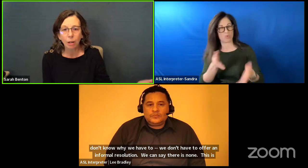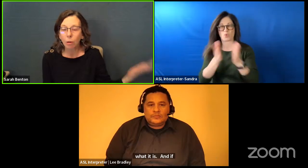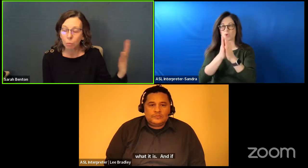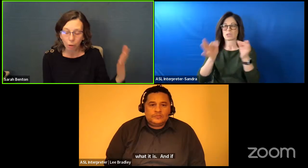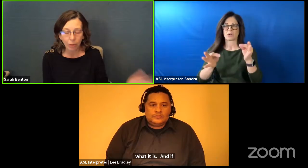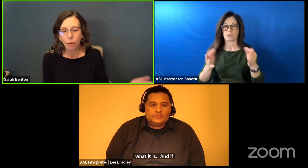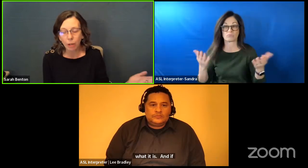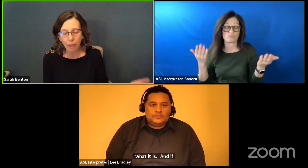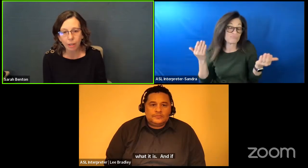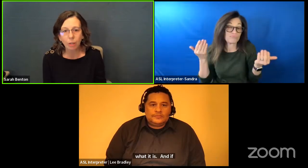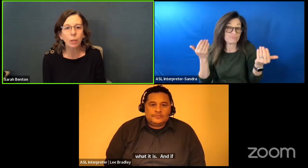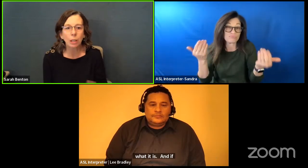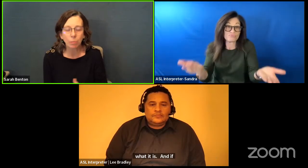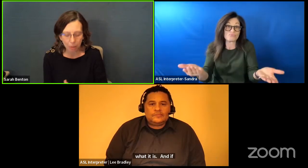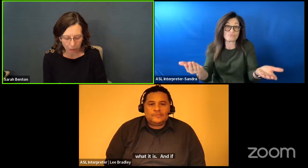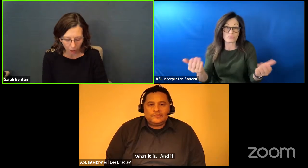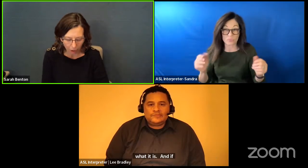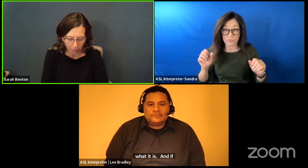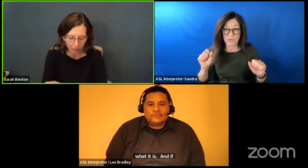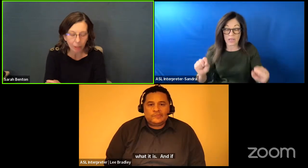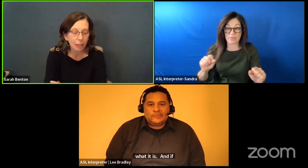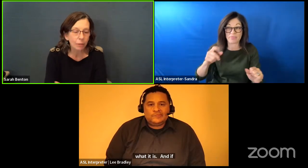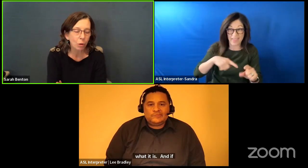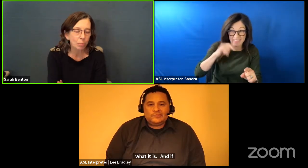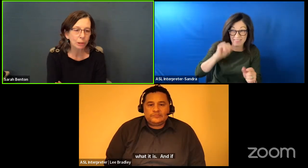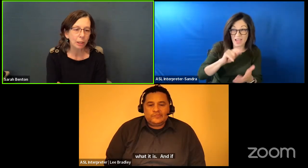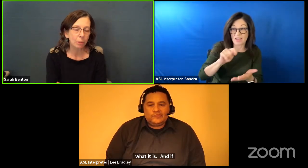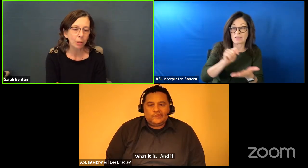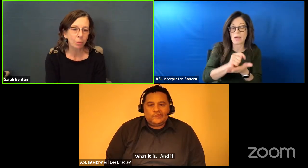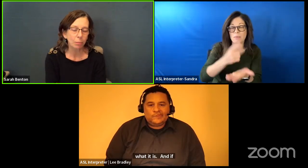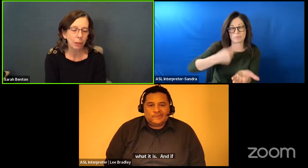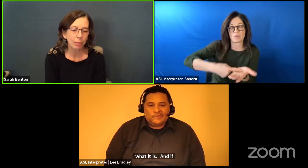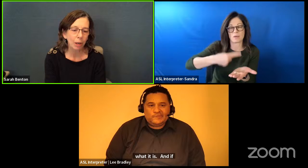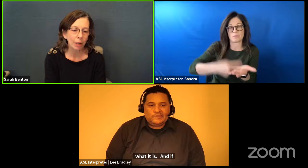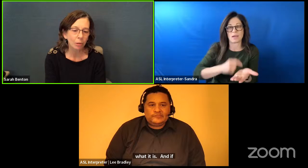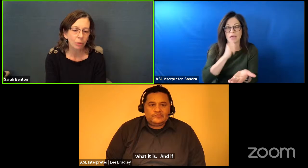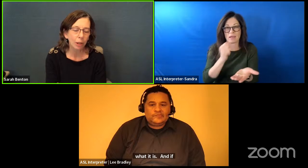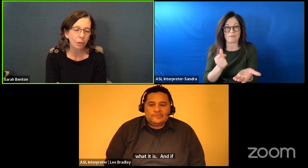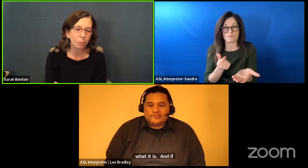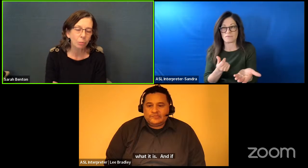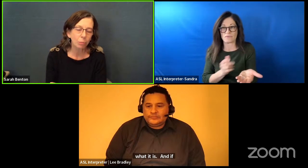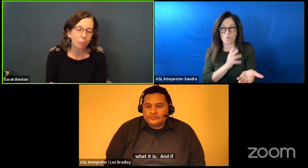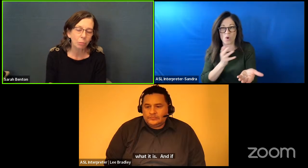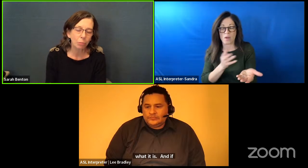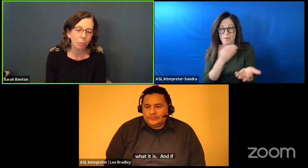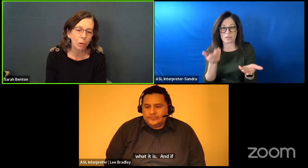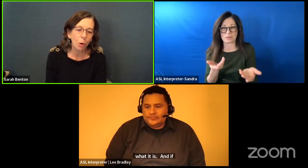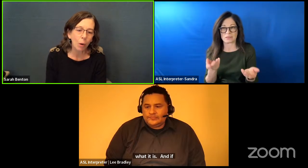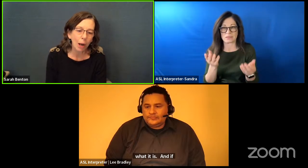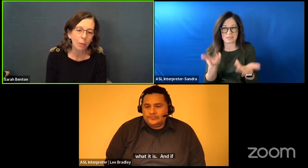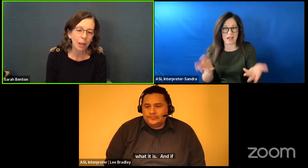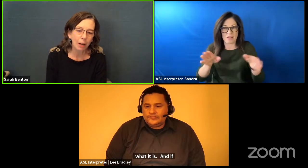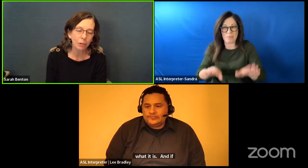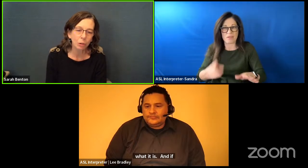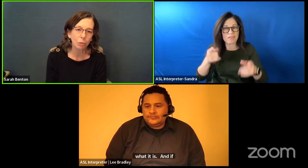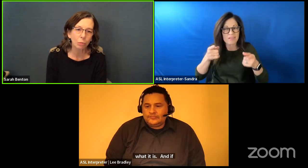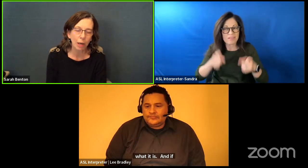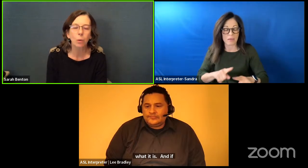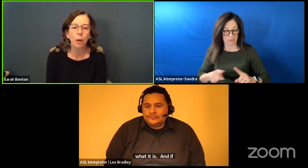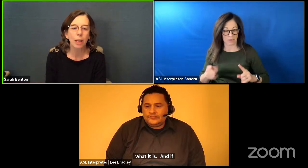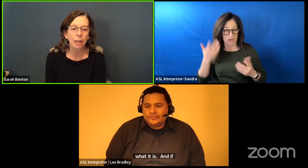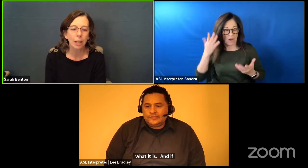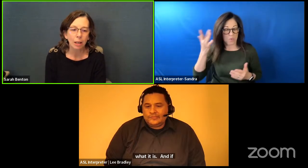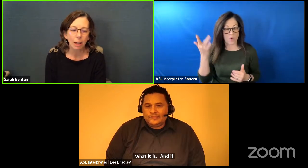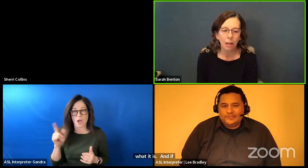hearing, well then, okay, then we can maybe talk about an informal settlement. But I don't know why we have to